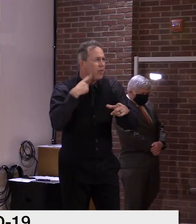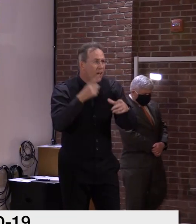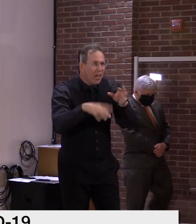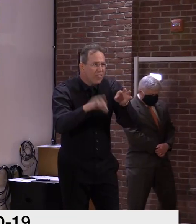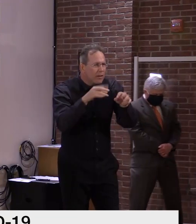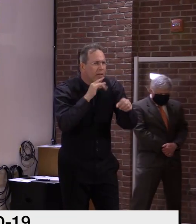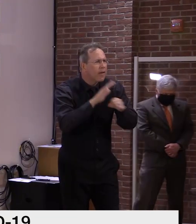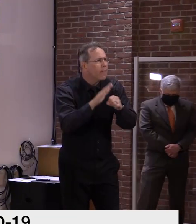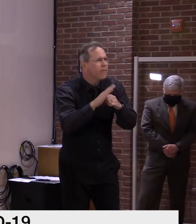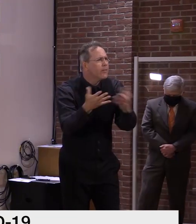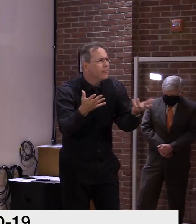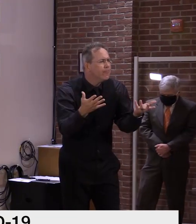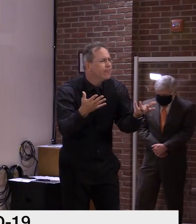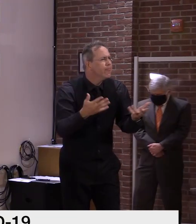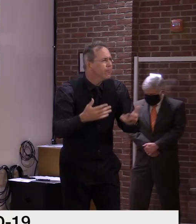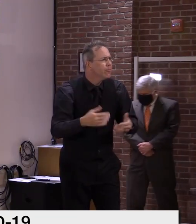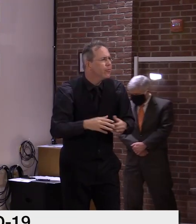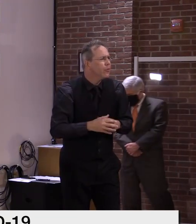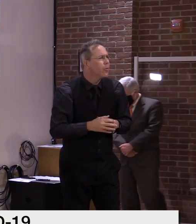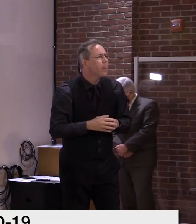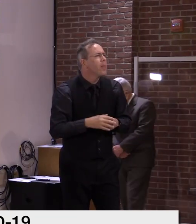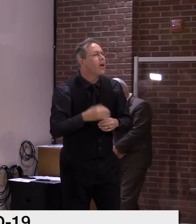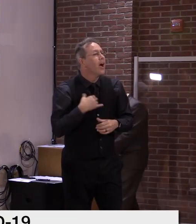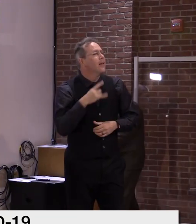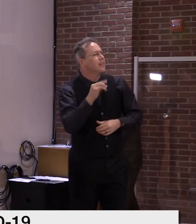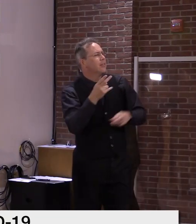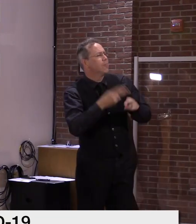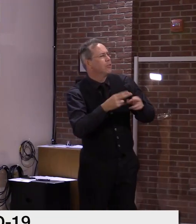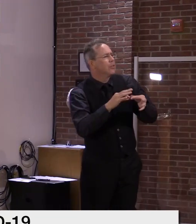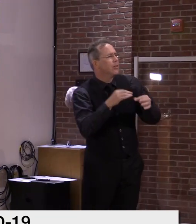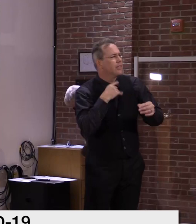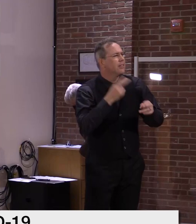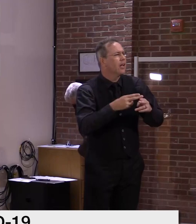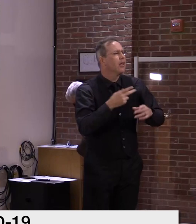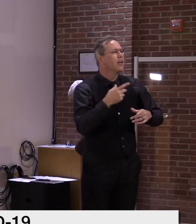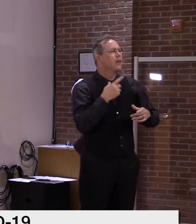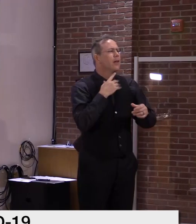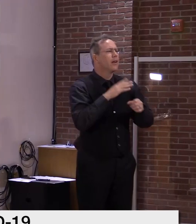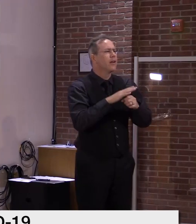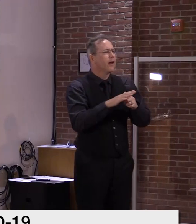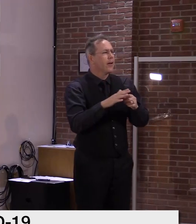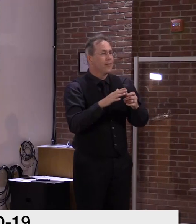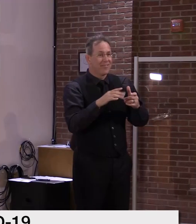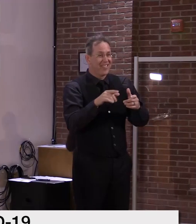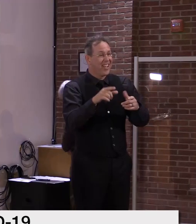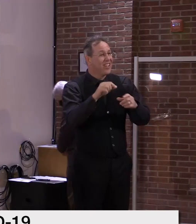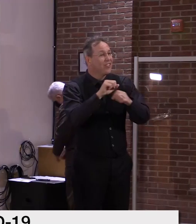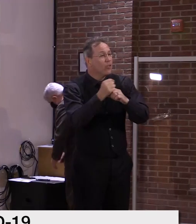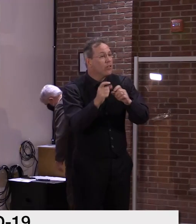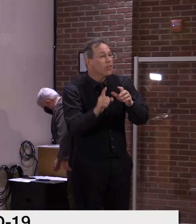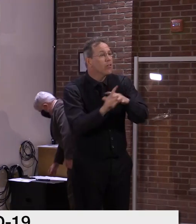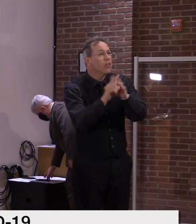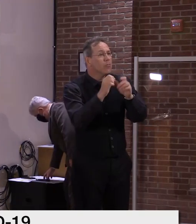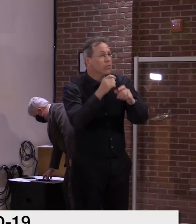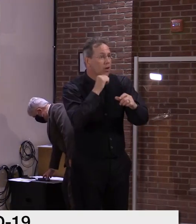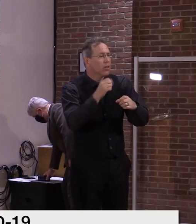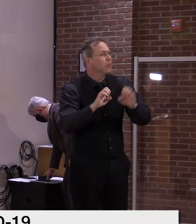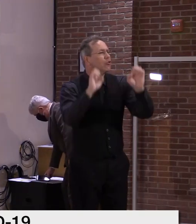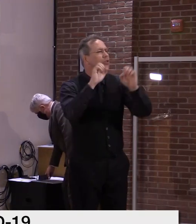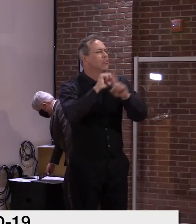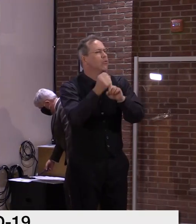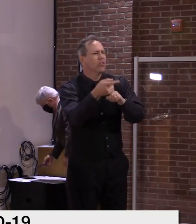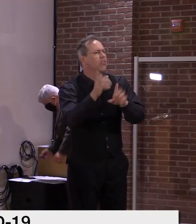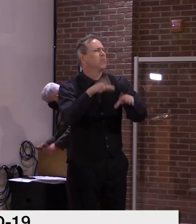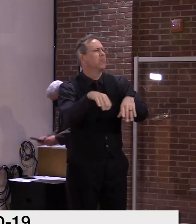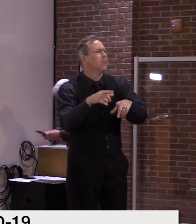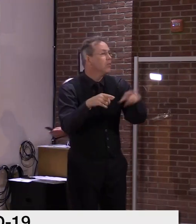staffing is not at a crisis level, which seems to be the implication of the question here. It is not uncommon